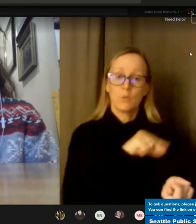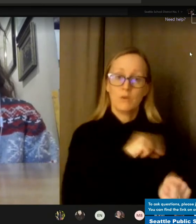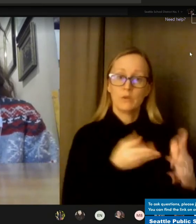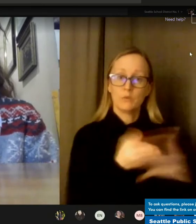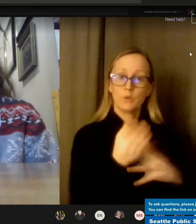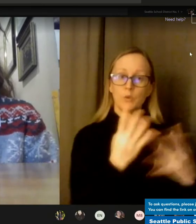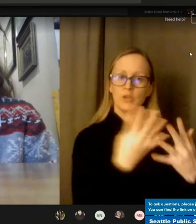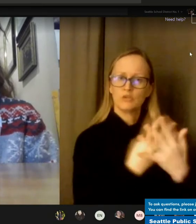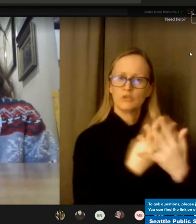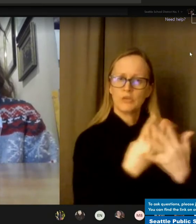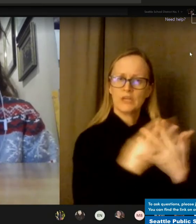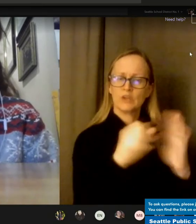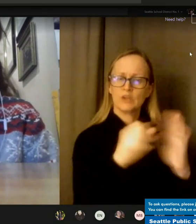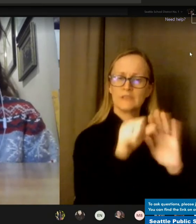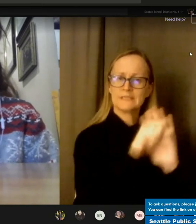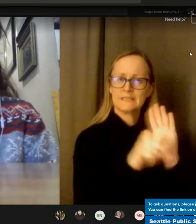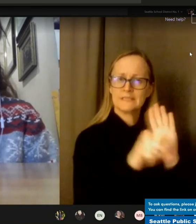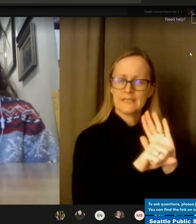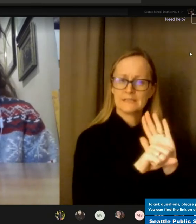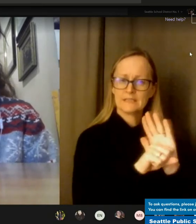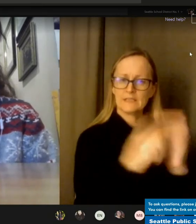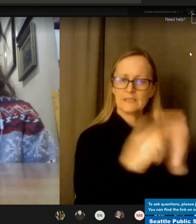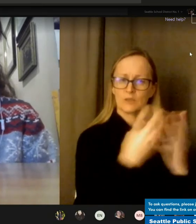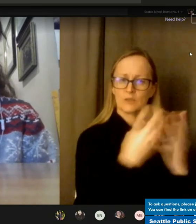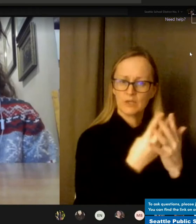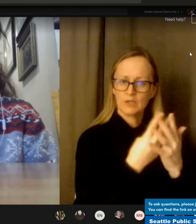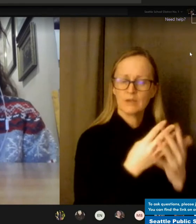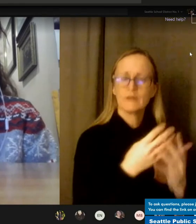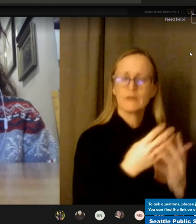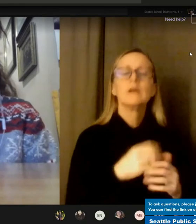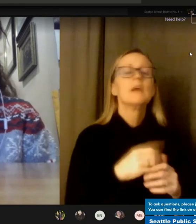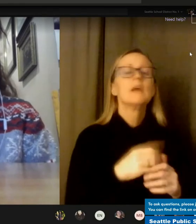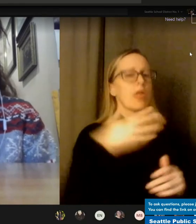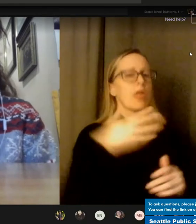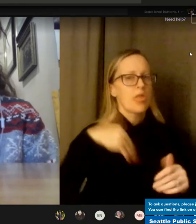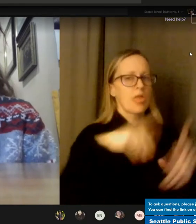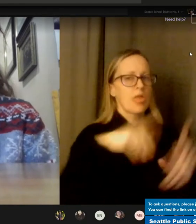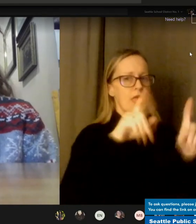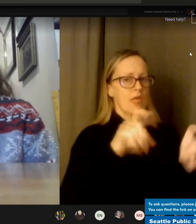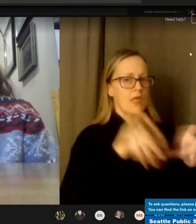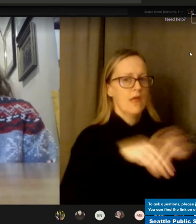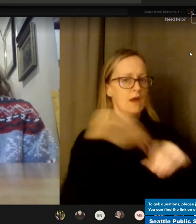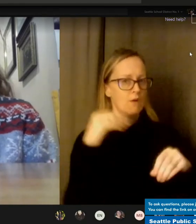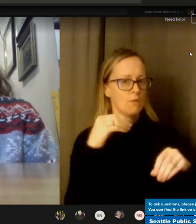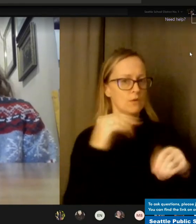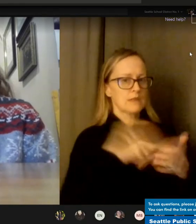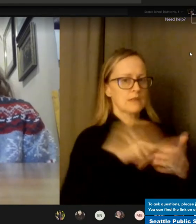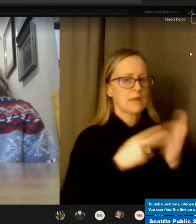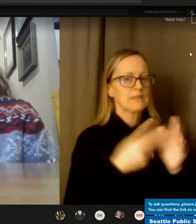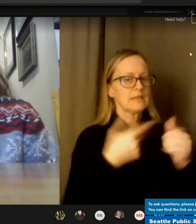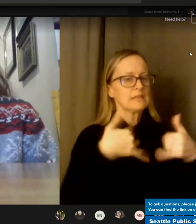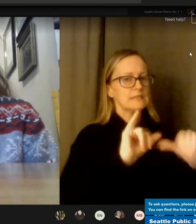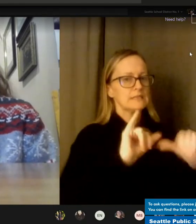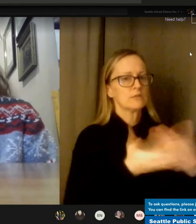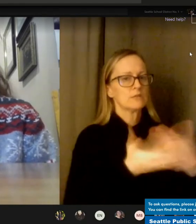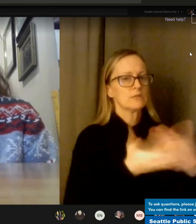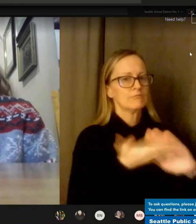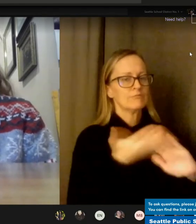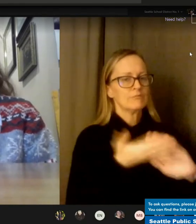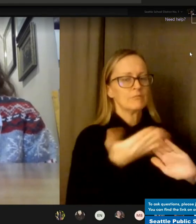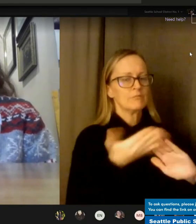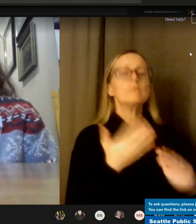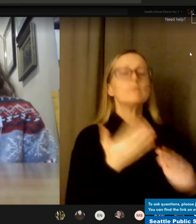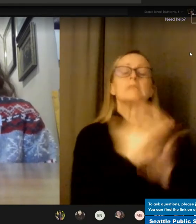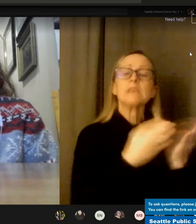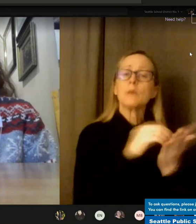ELPA 21, and have not yet tested out. This includes current students who barely speak English, and